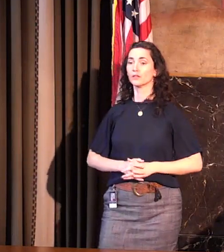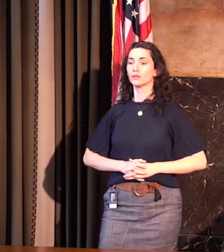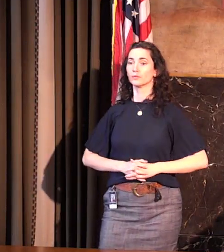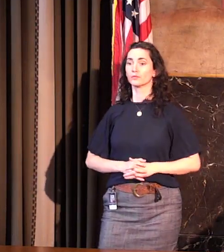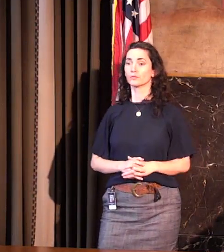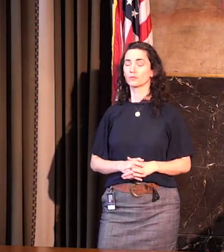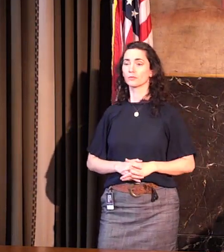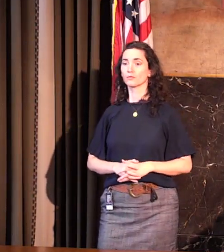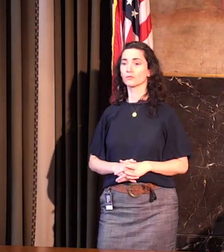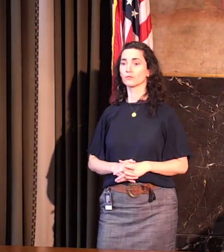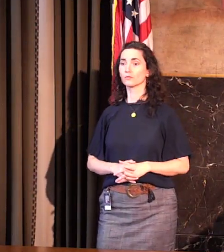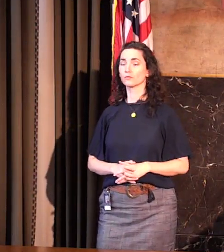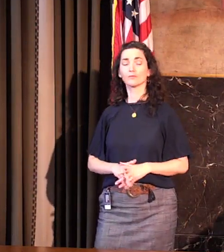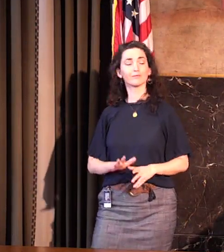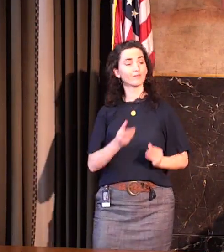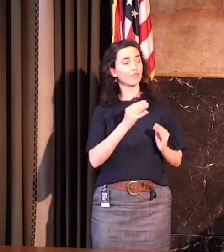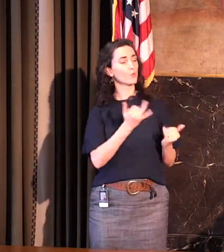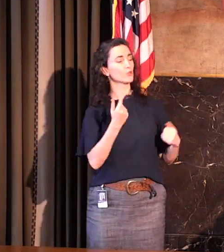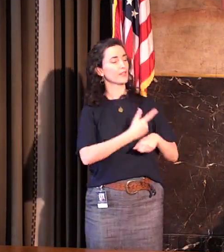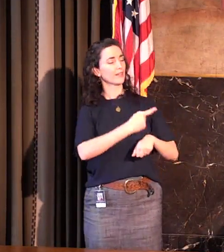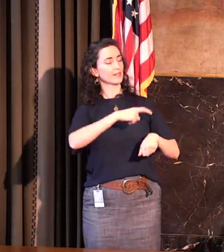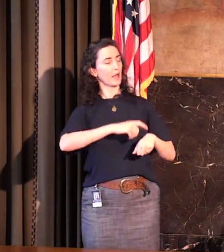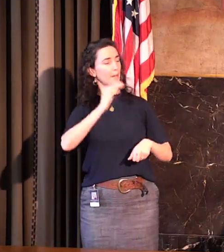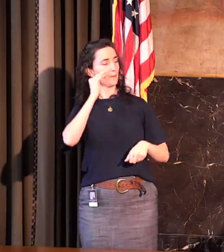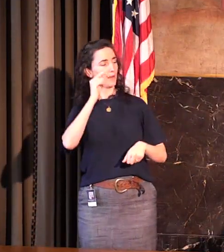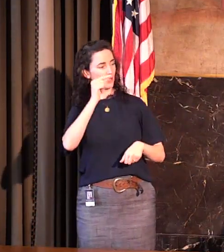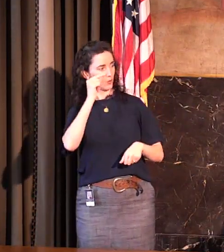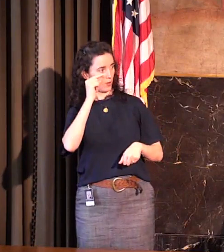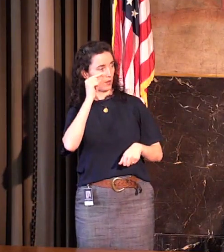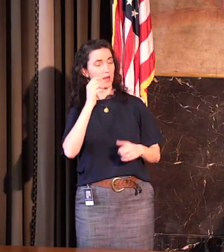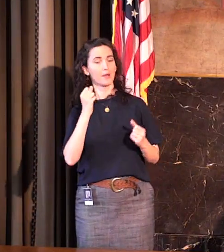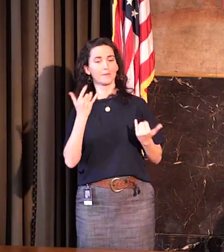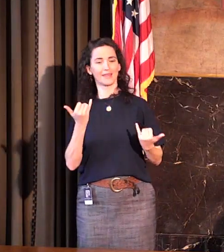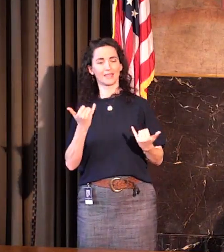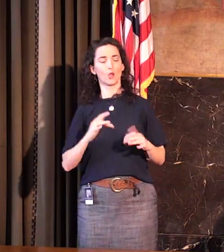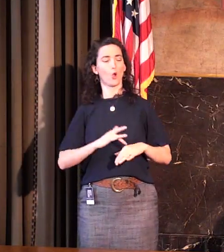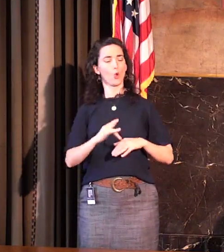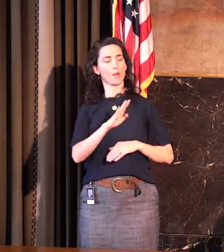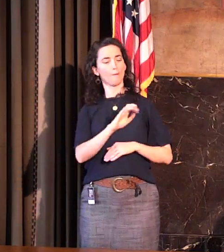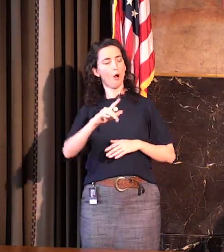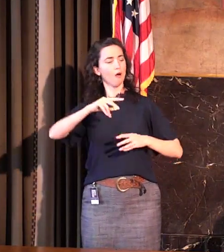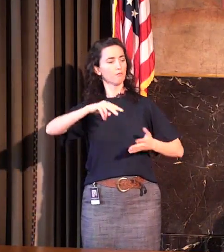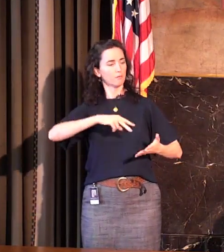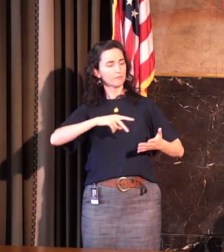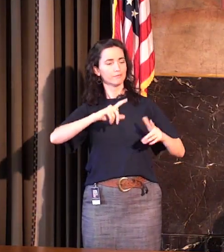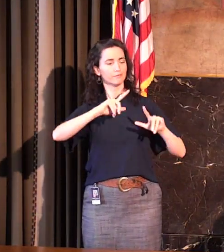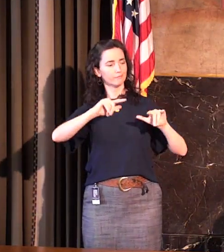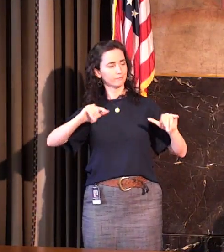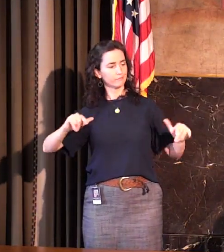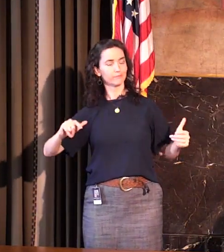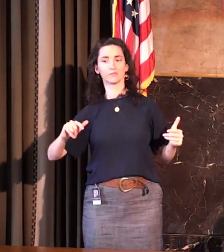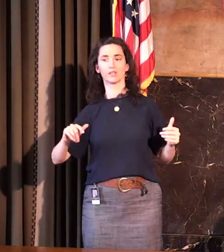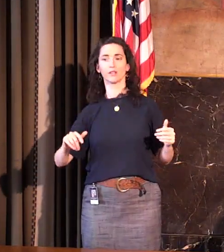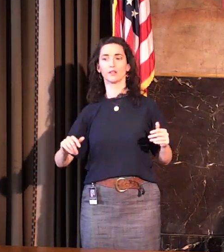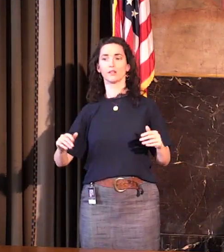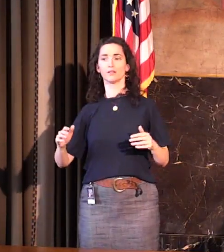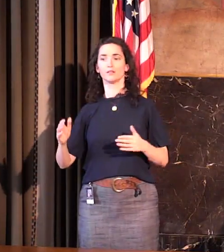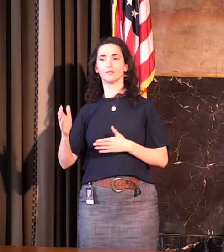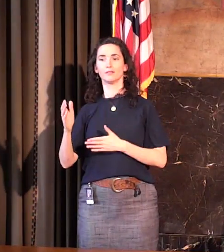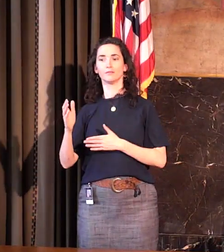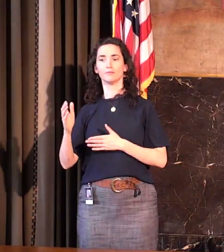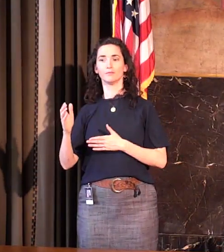Today starts the Mardi Gras season. Mm-hmm. You got lots of early balls this season, crews that have not done their